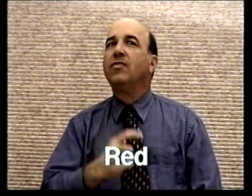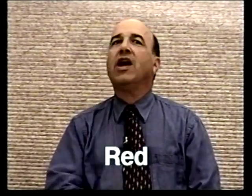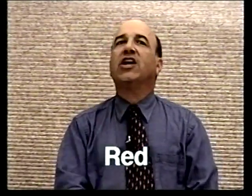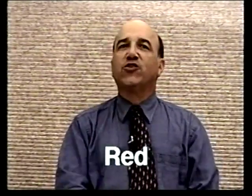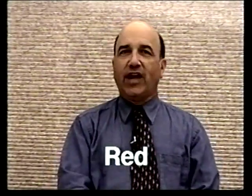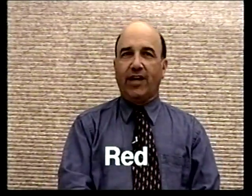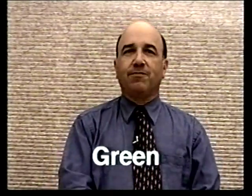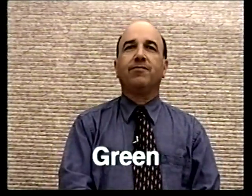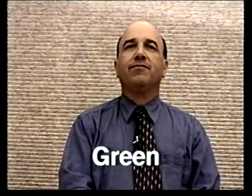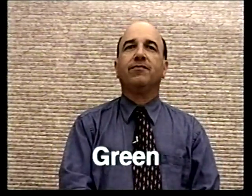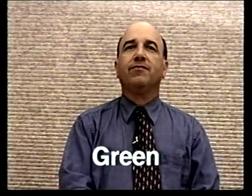Red.